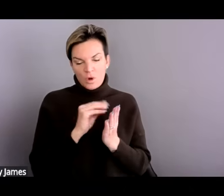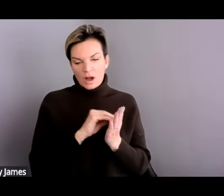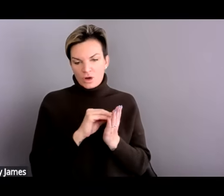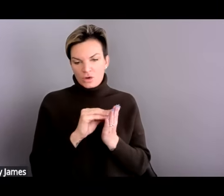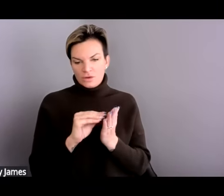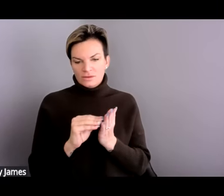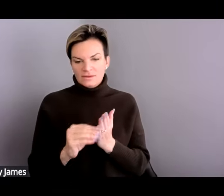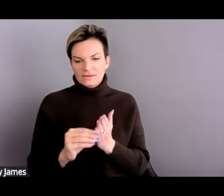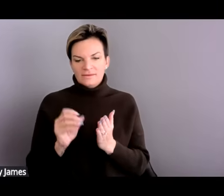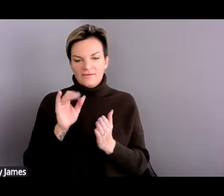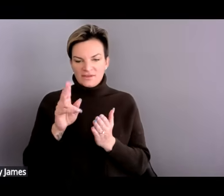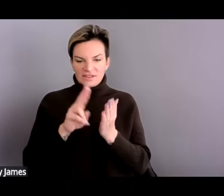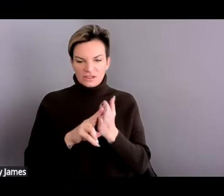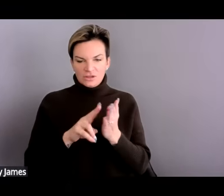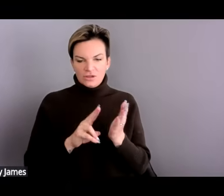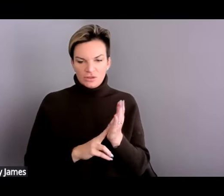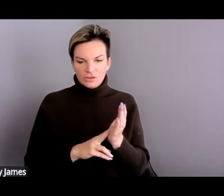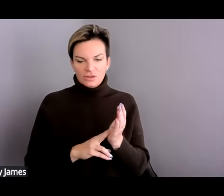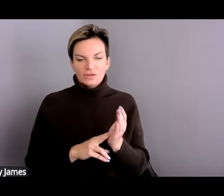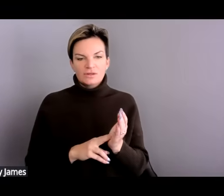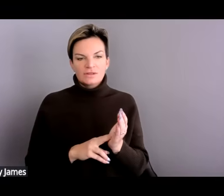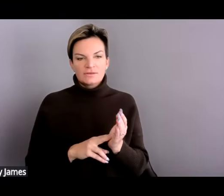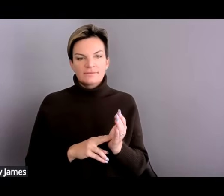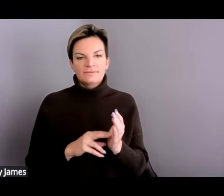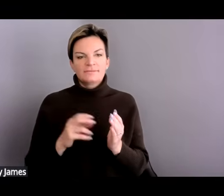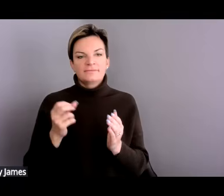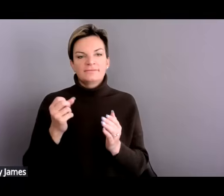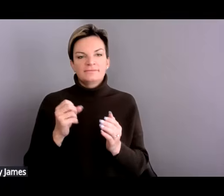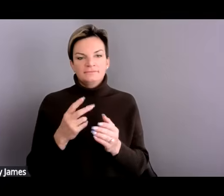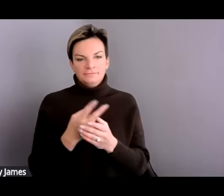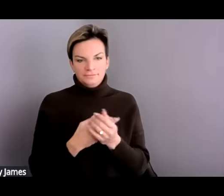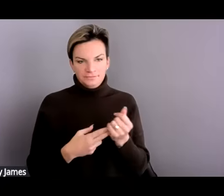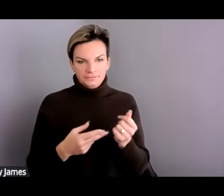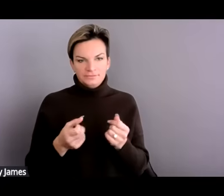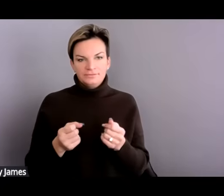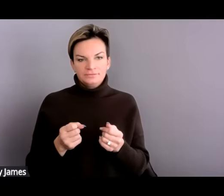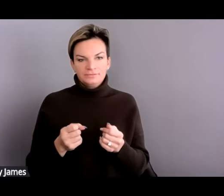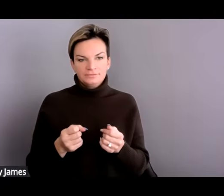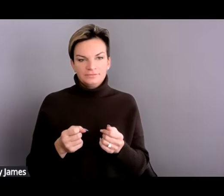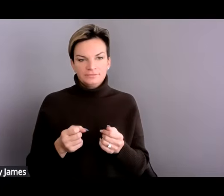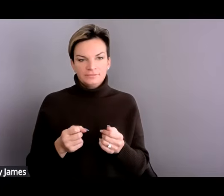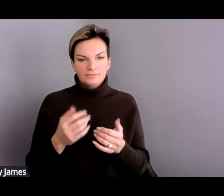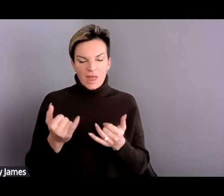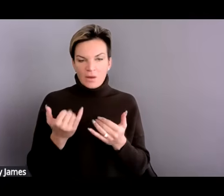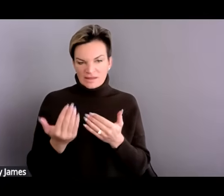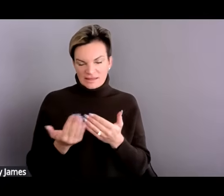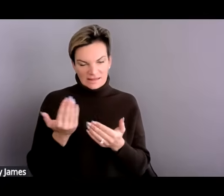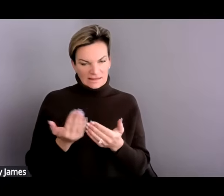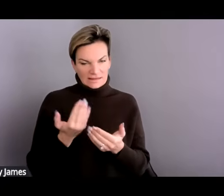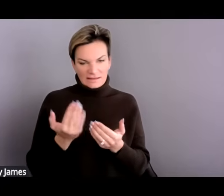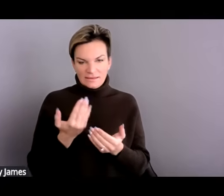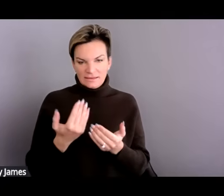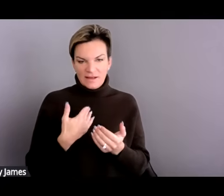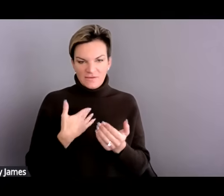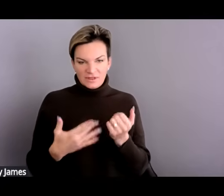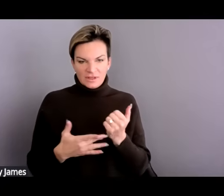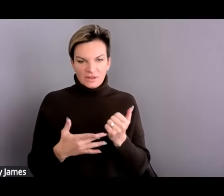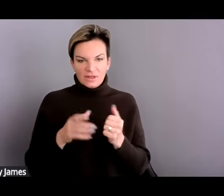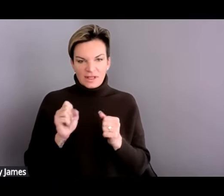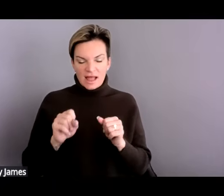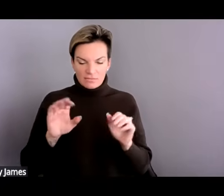of the signatories or of the circulators. And it's easier and easier now with technology to compare